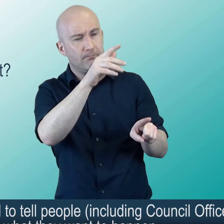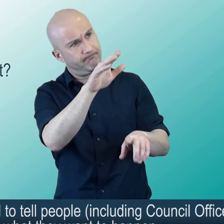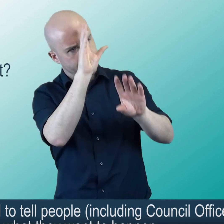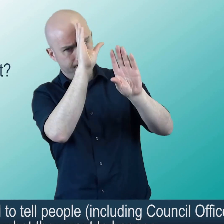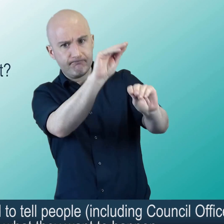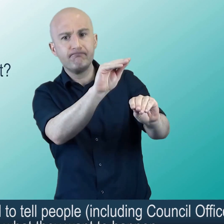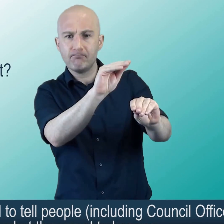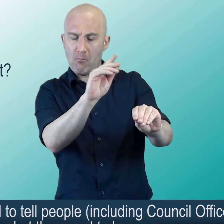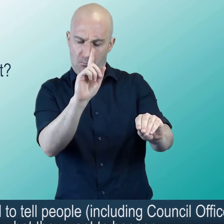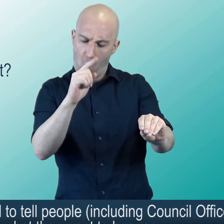happen.